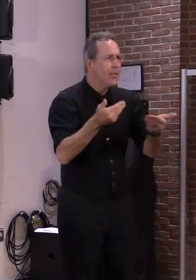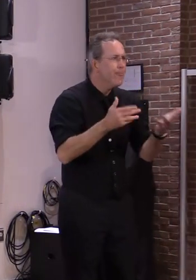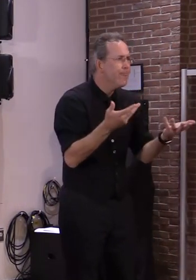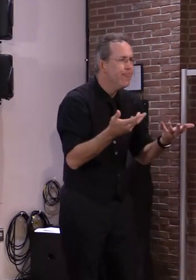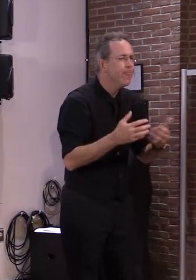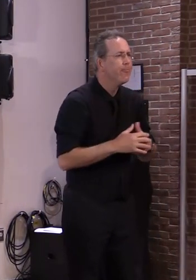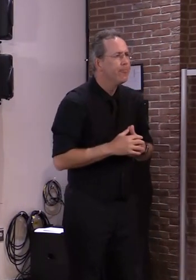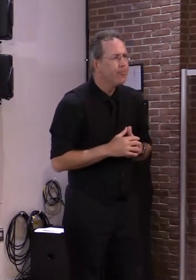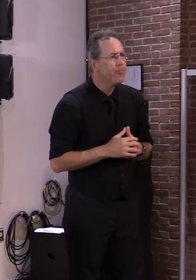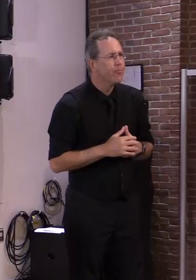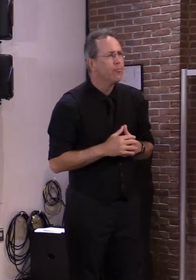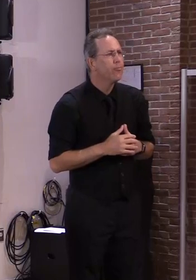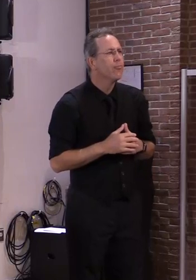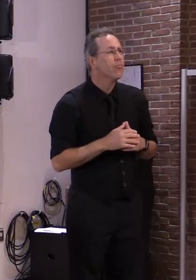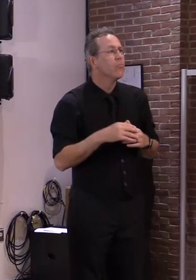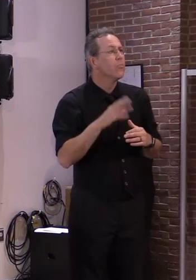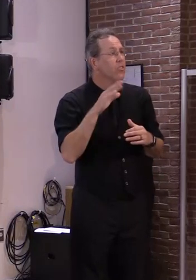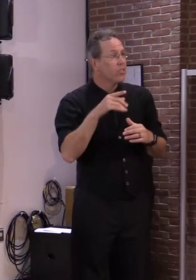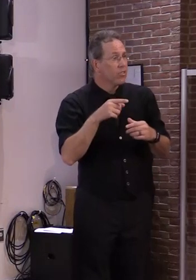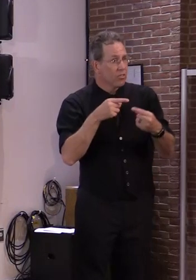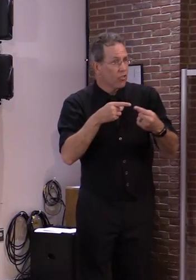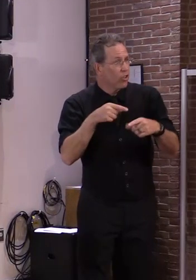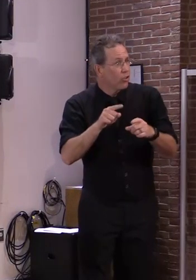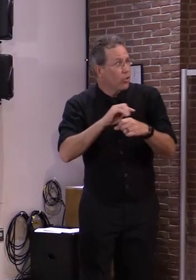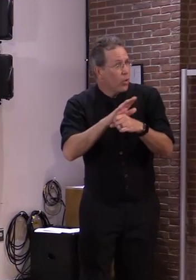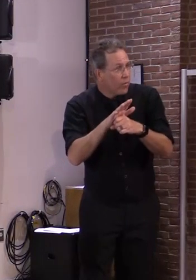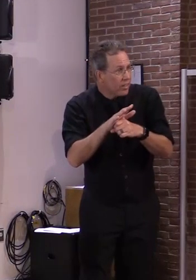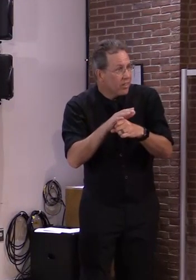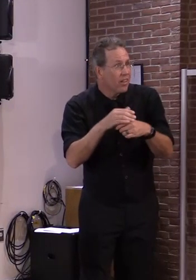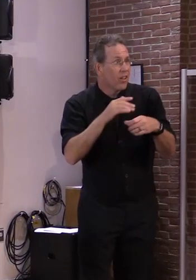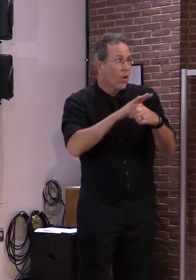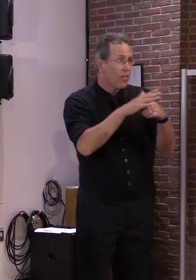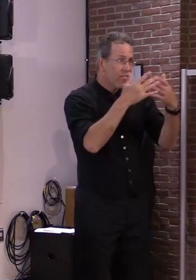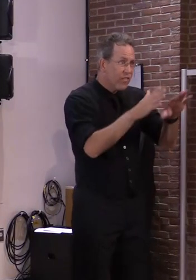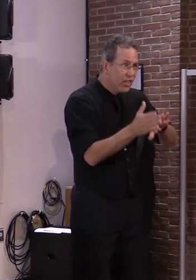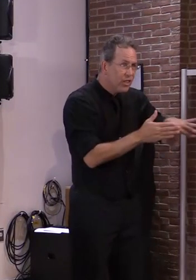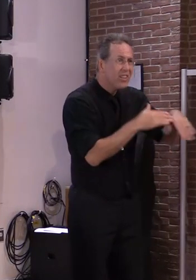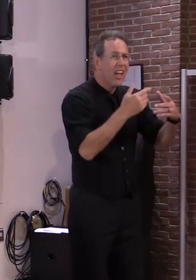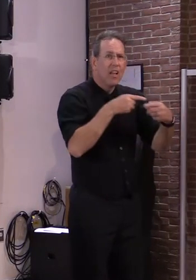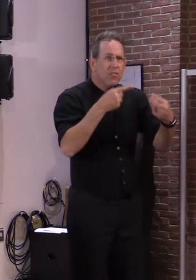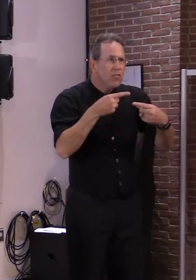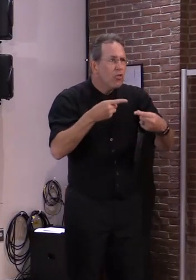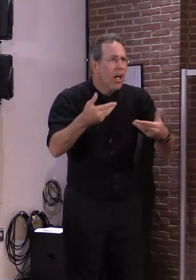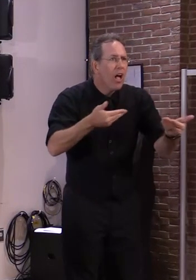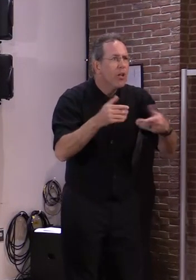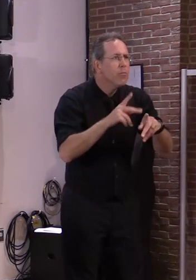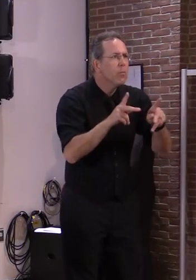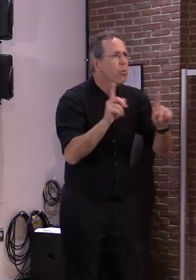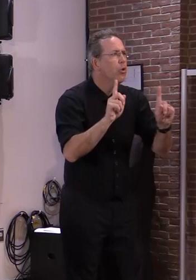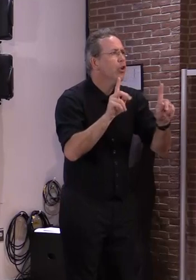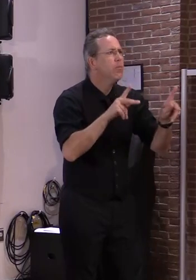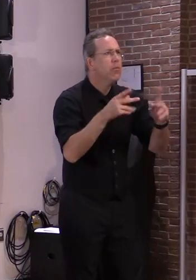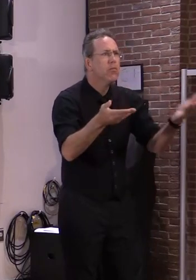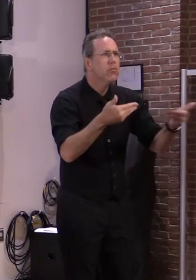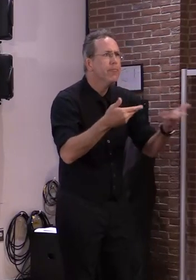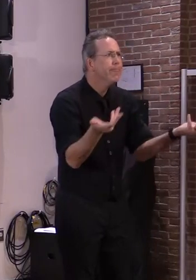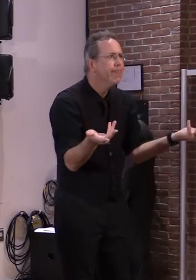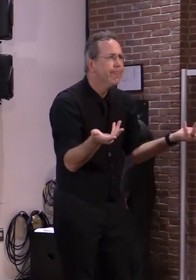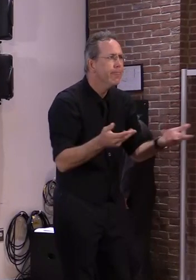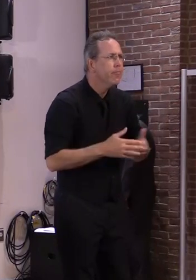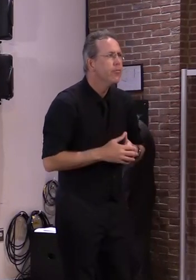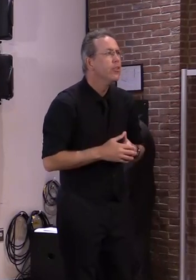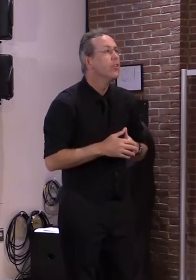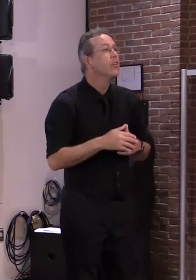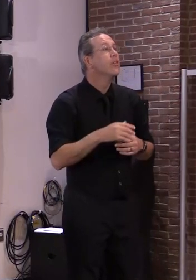struggling to find workers, but as the governor mentioned, we're seeing the number of people on our unemployment come down, but